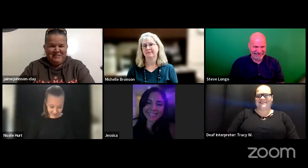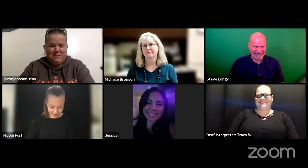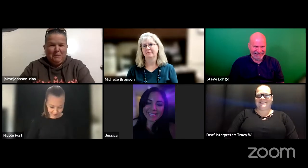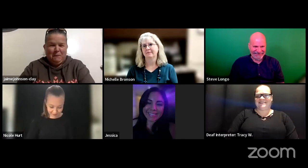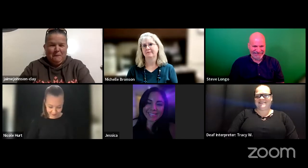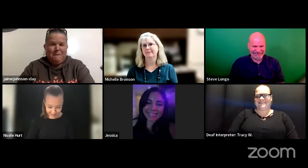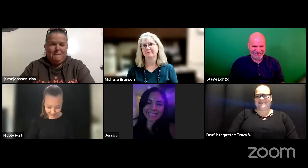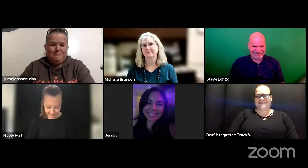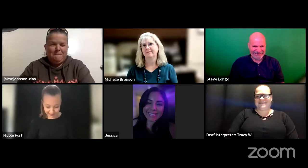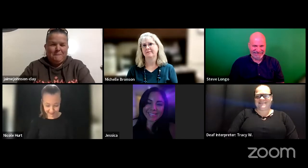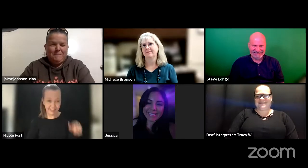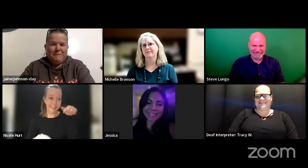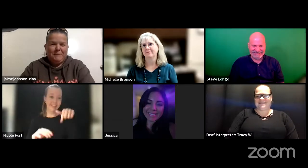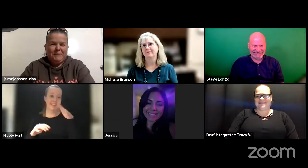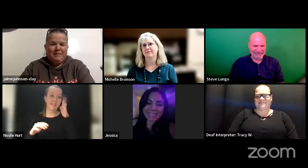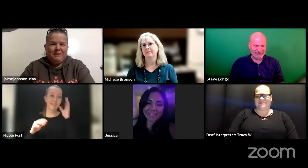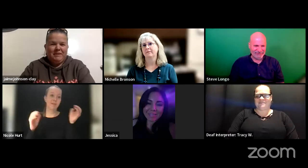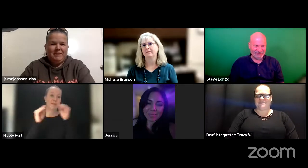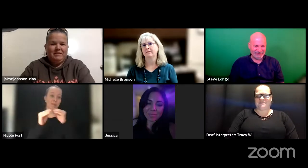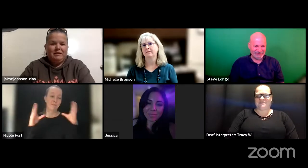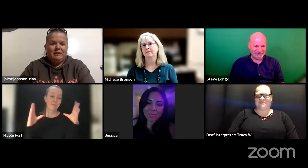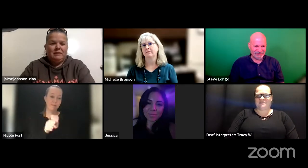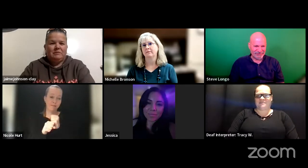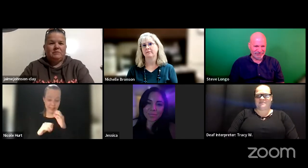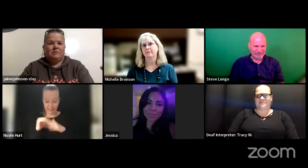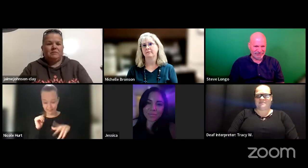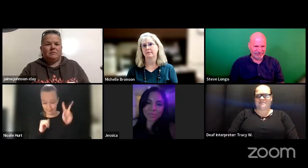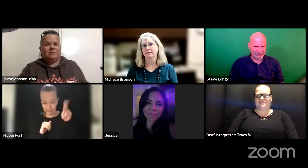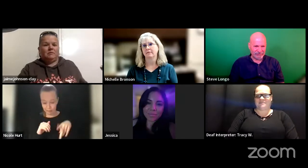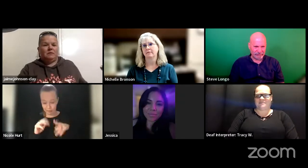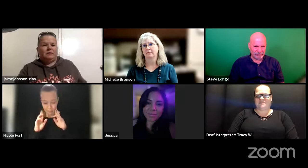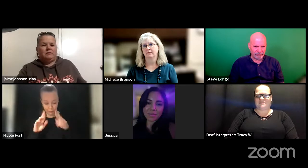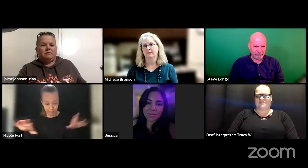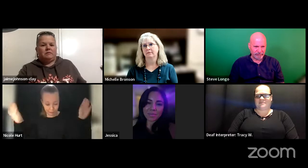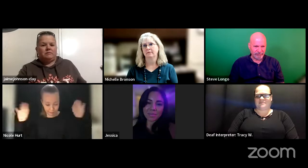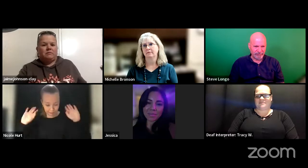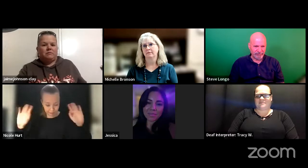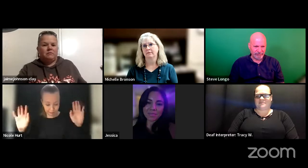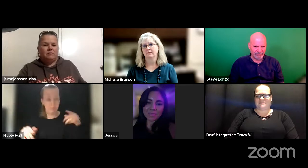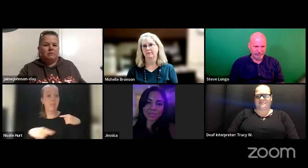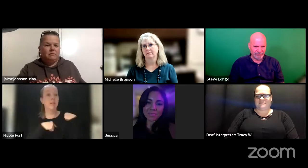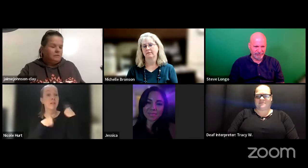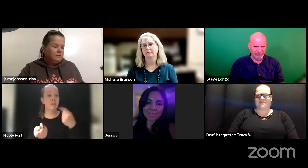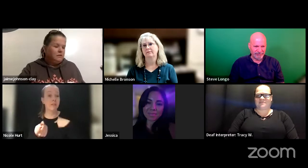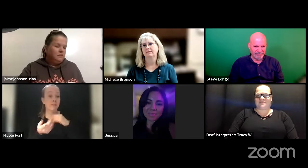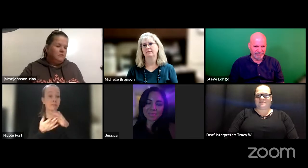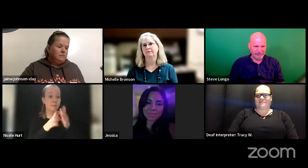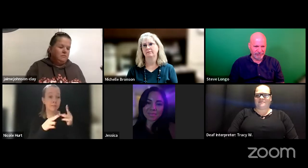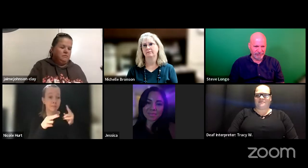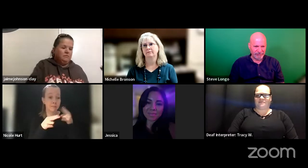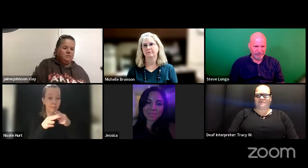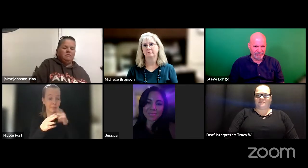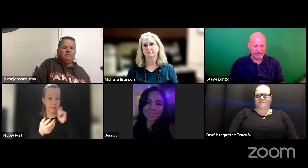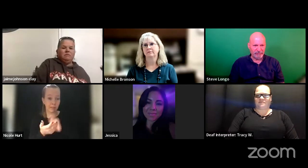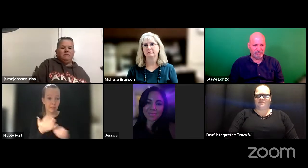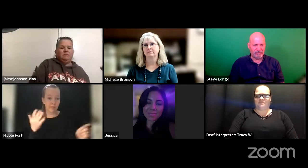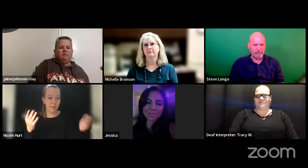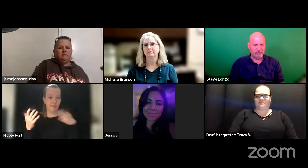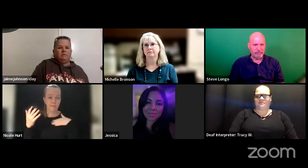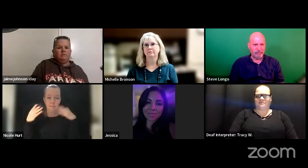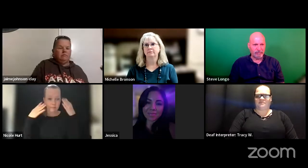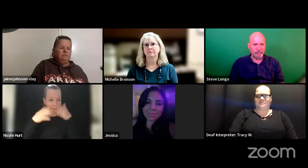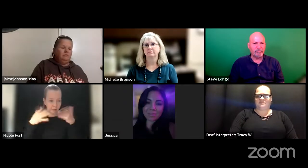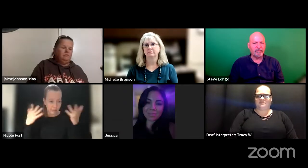So I will now share with you from the interim position as secretary, this report will be much